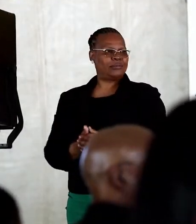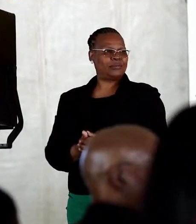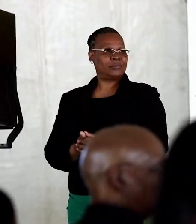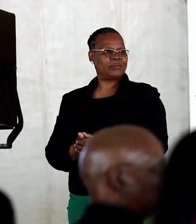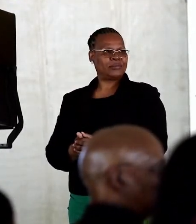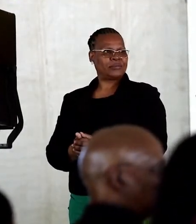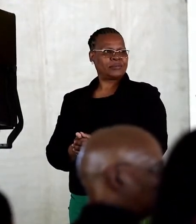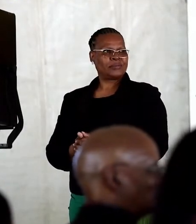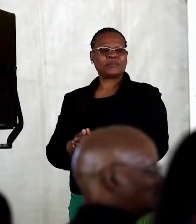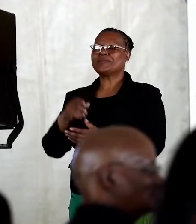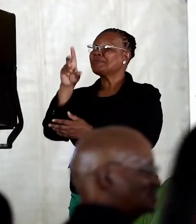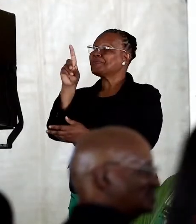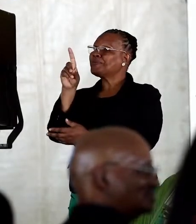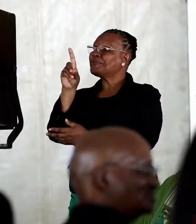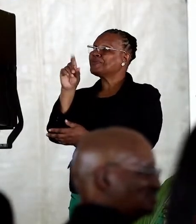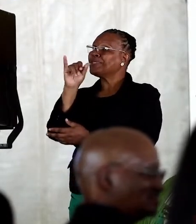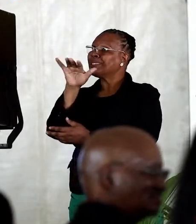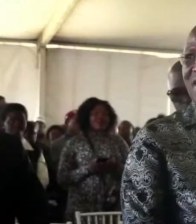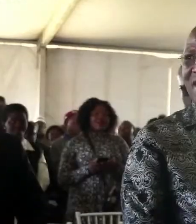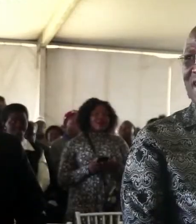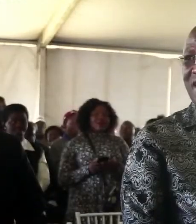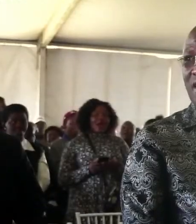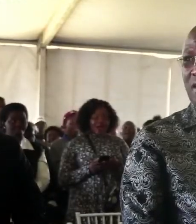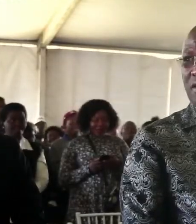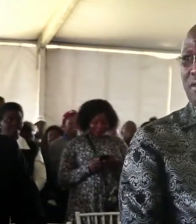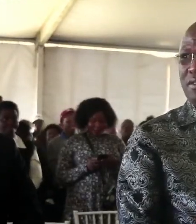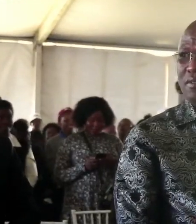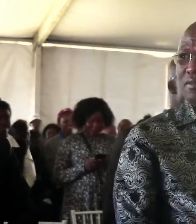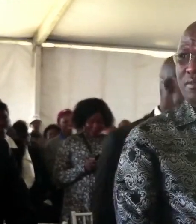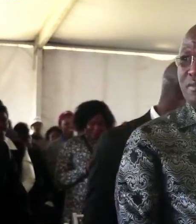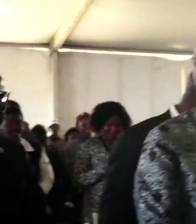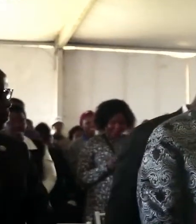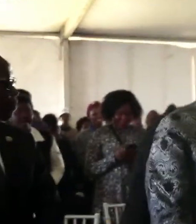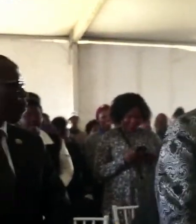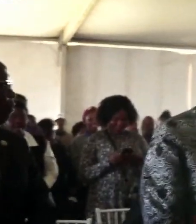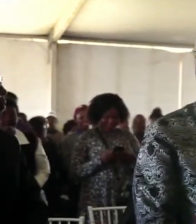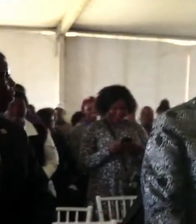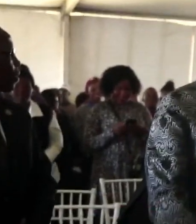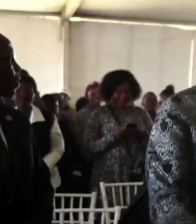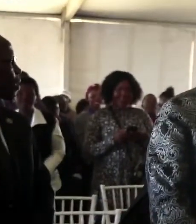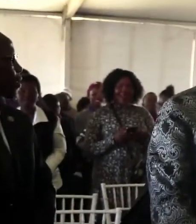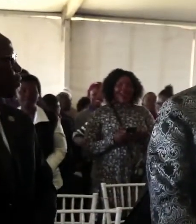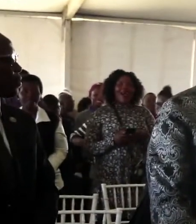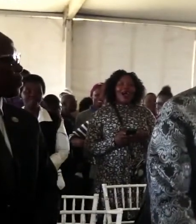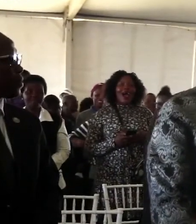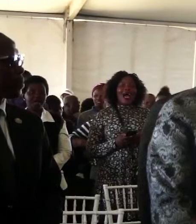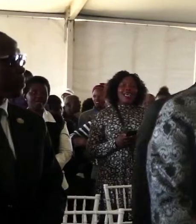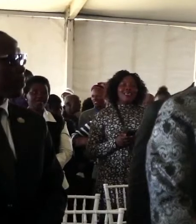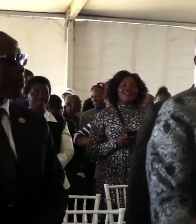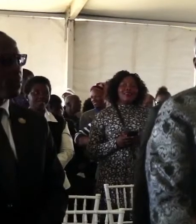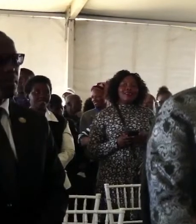Tia, hayi. Hayi tia. Tia, hayi.